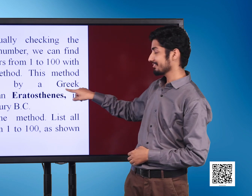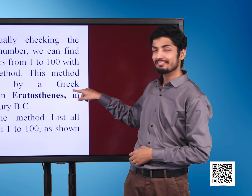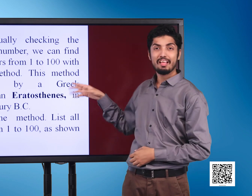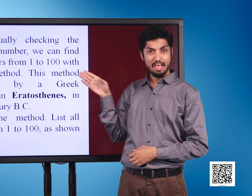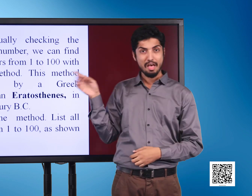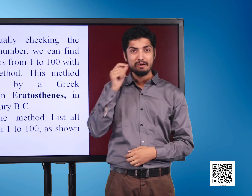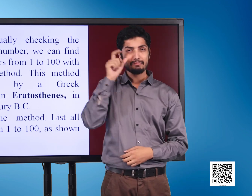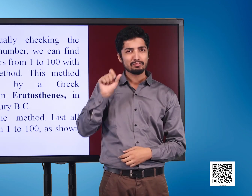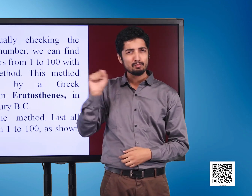BC.